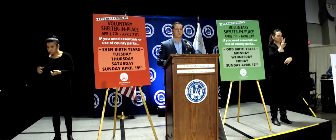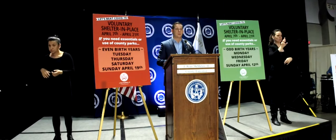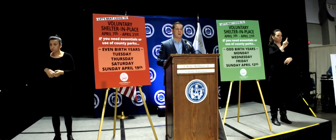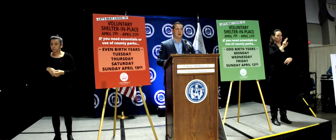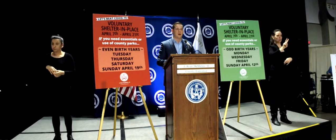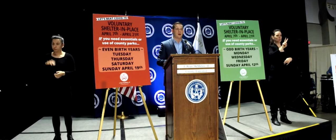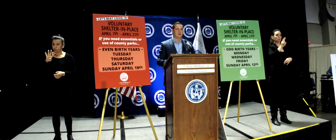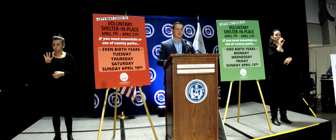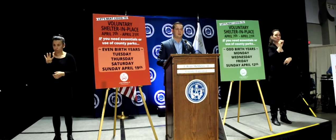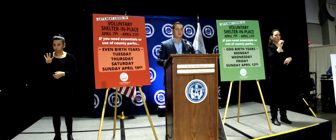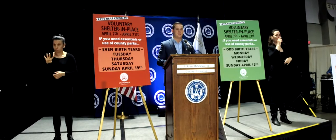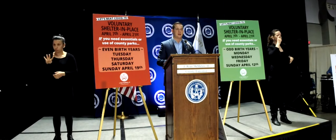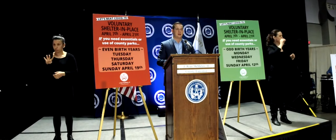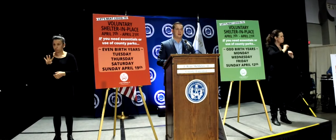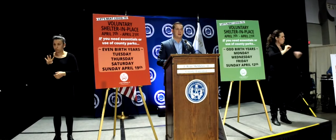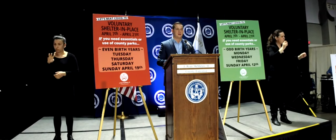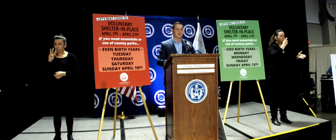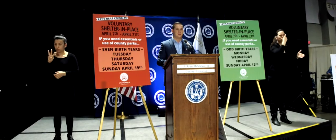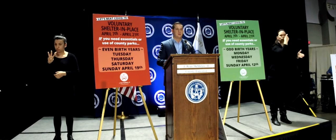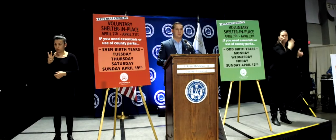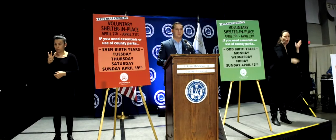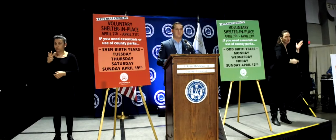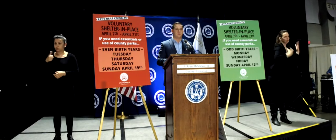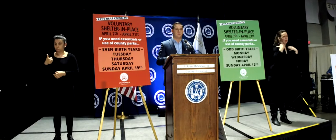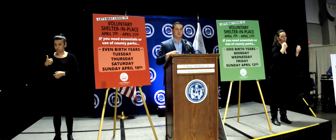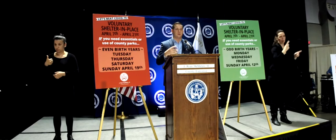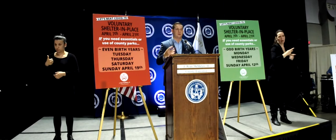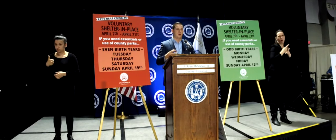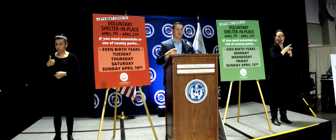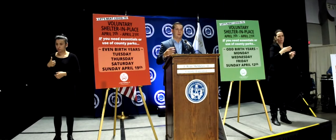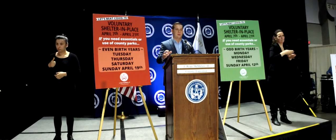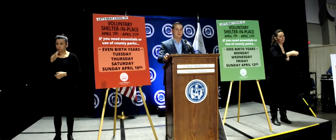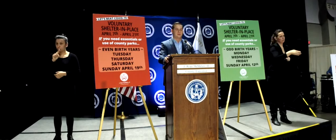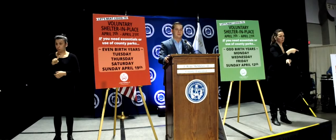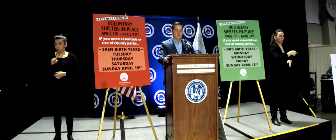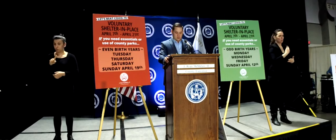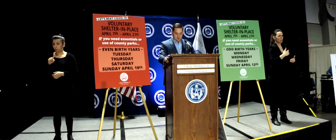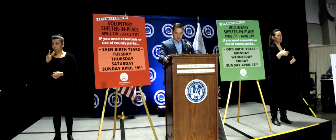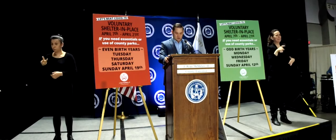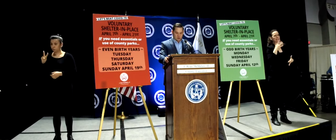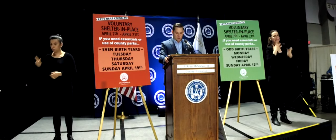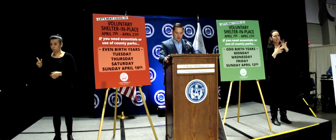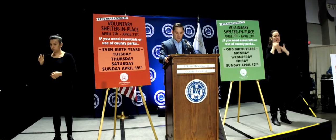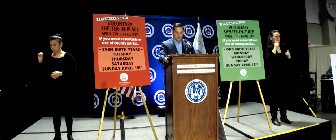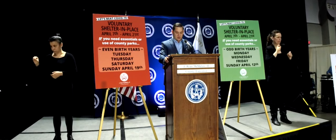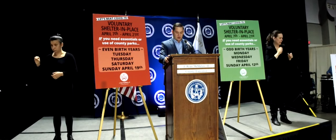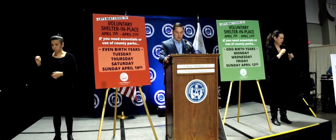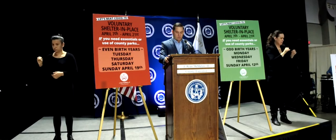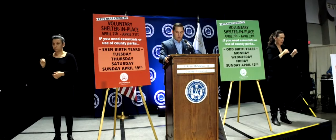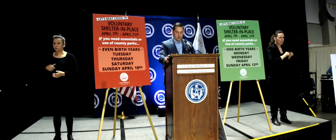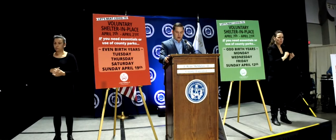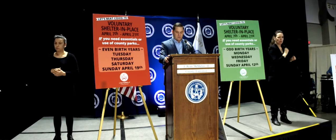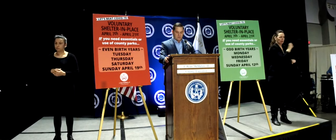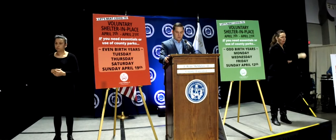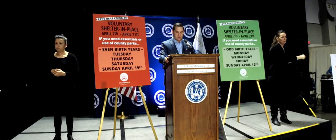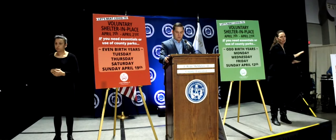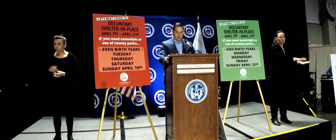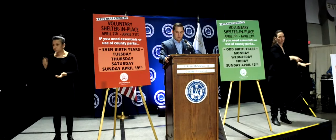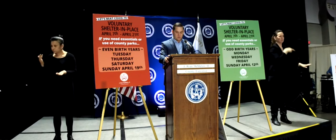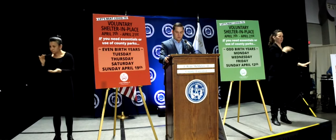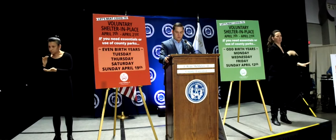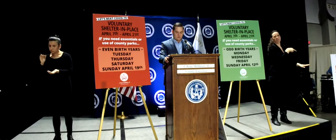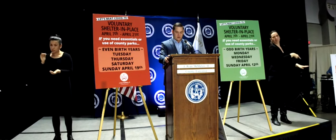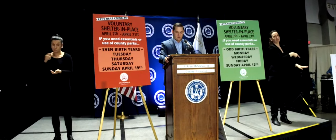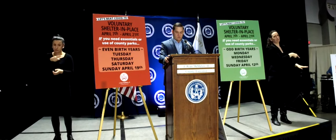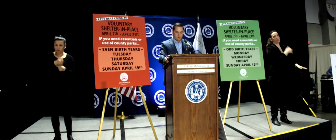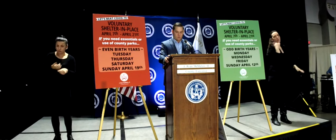businesses. Each day we get different people calling about this. This is a great program. The